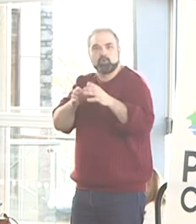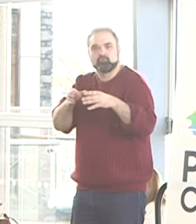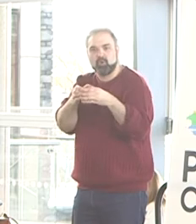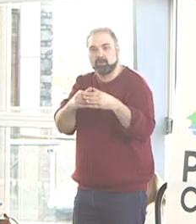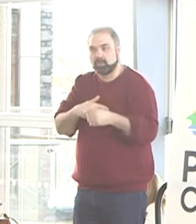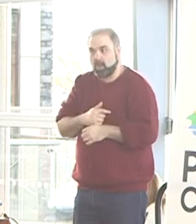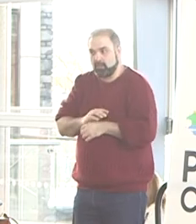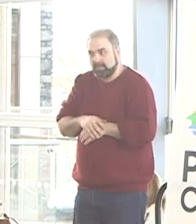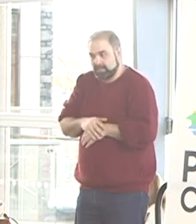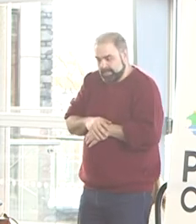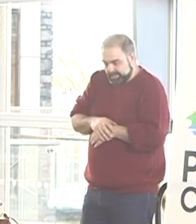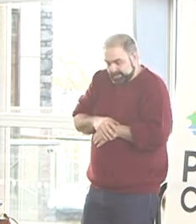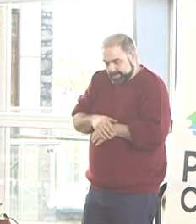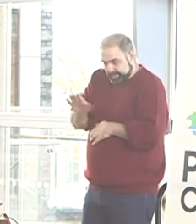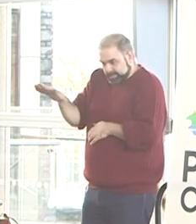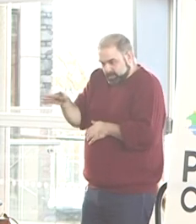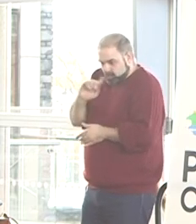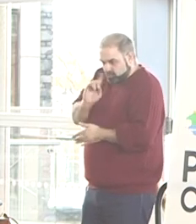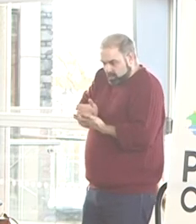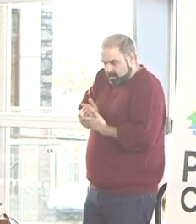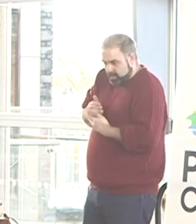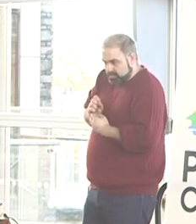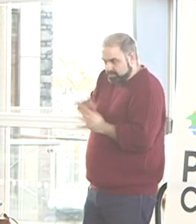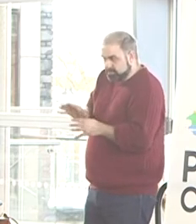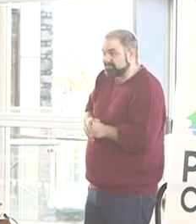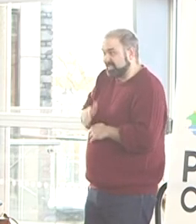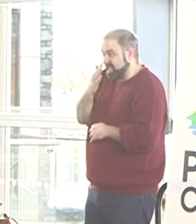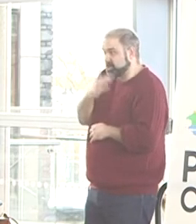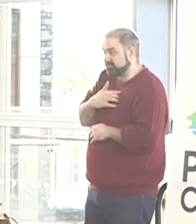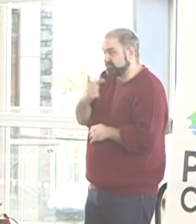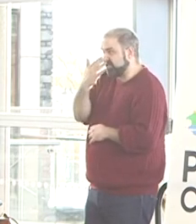Consequently, I had to tell the truth. So I was out at 15